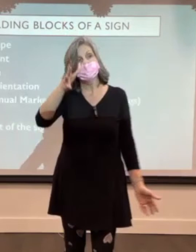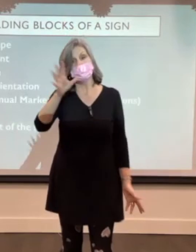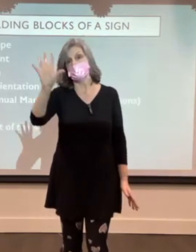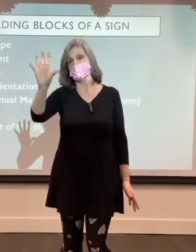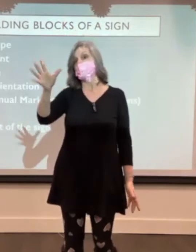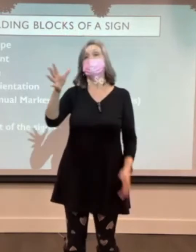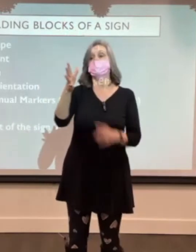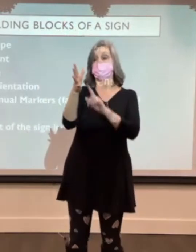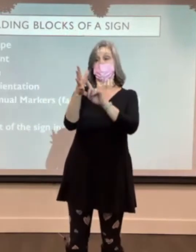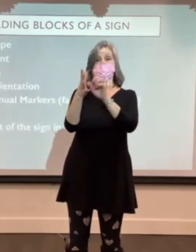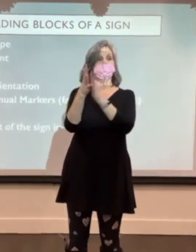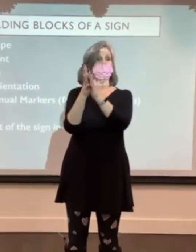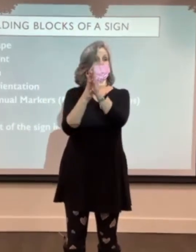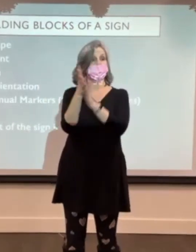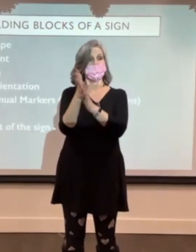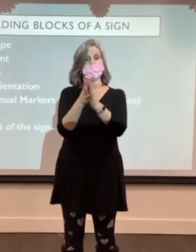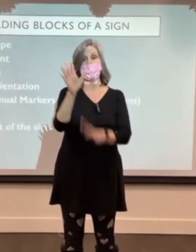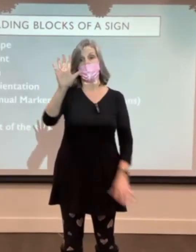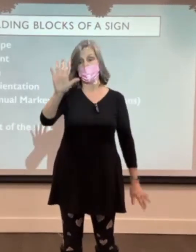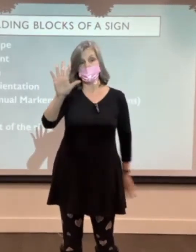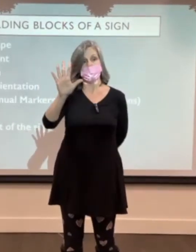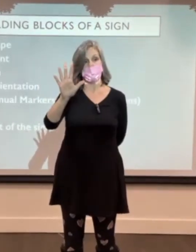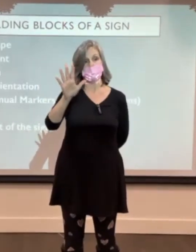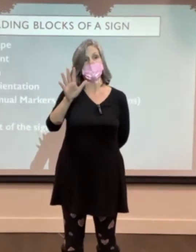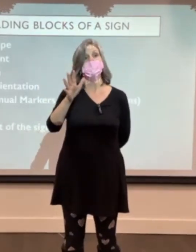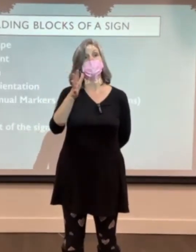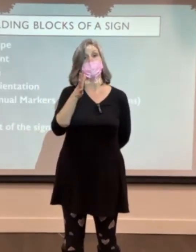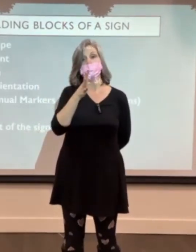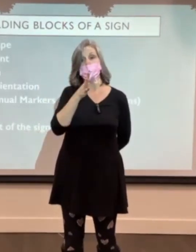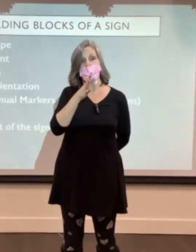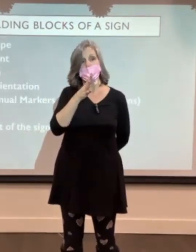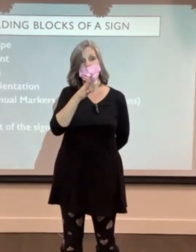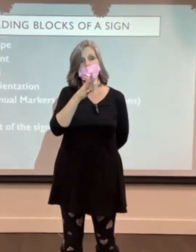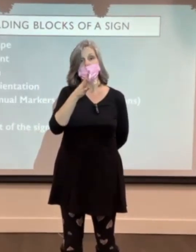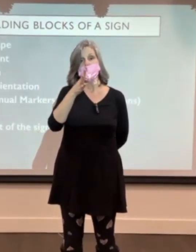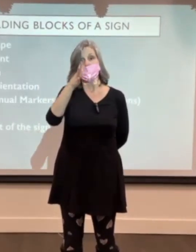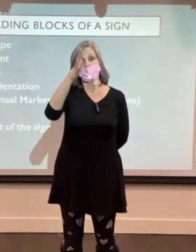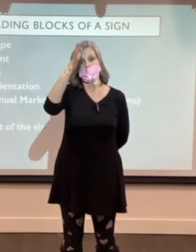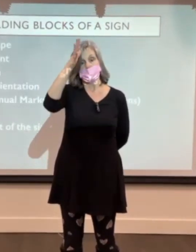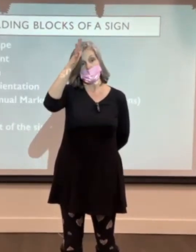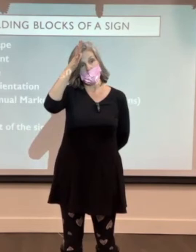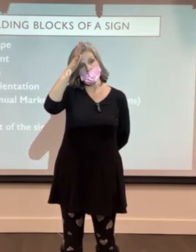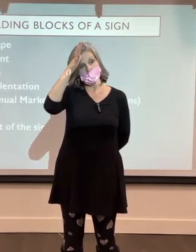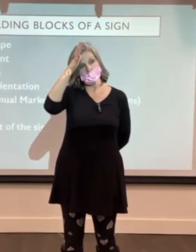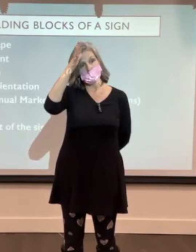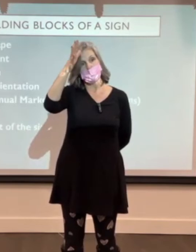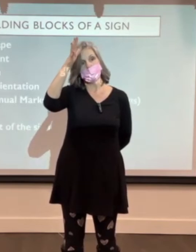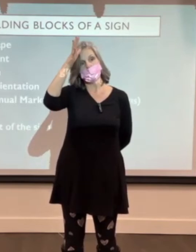So the same palm orientation, the same hand shape, the only change is the location, and it goes